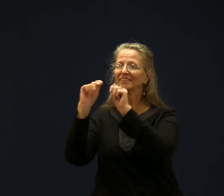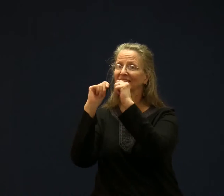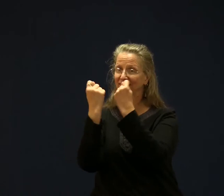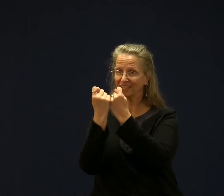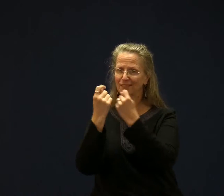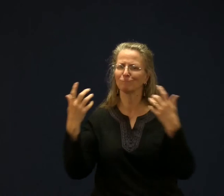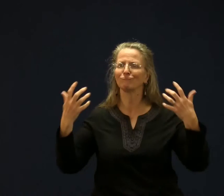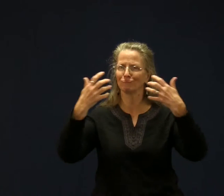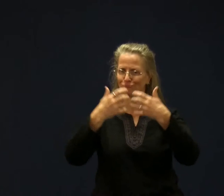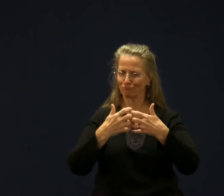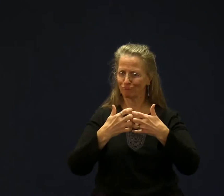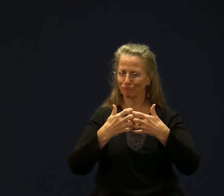and